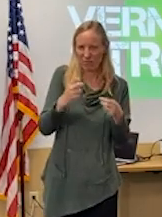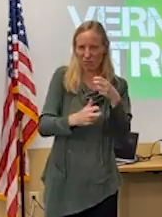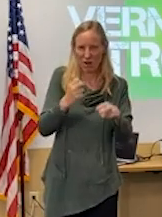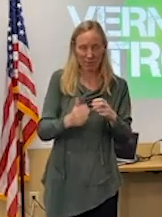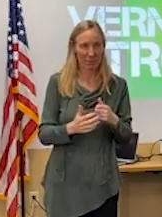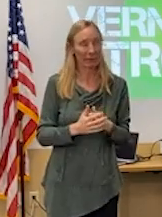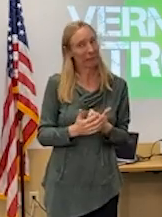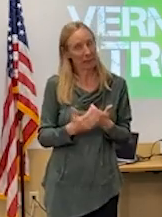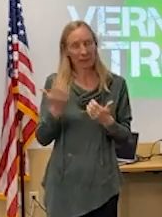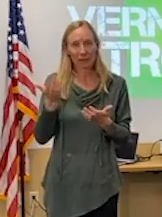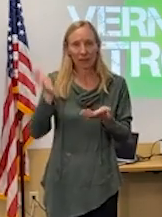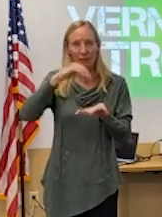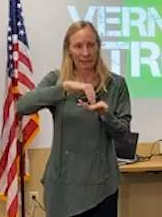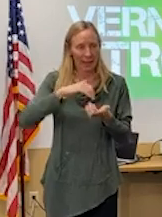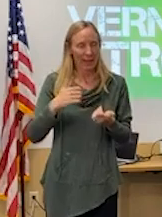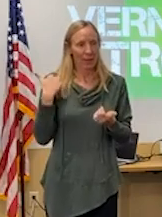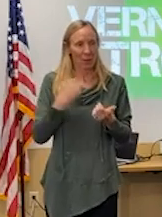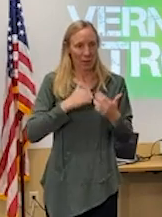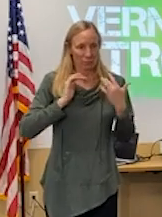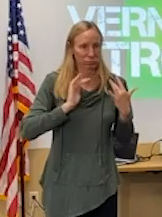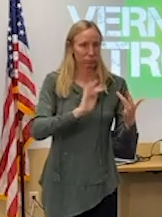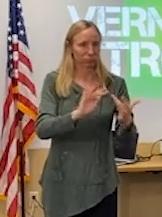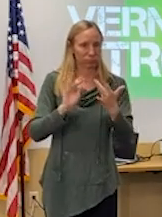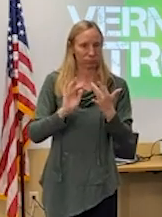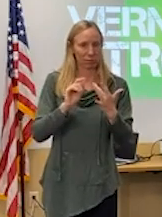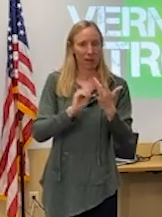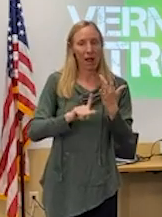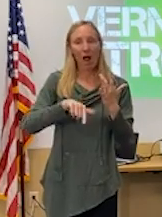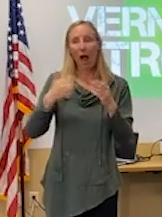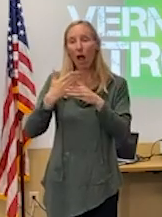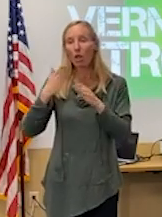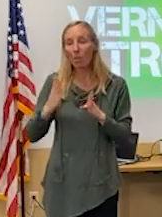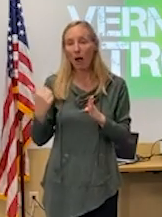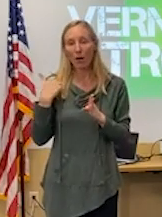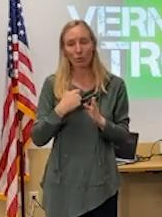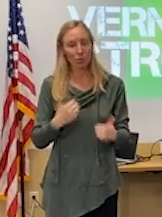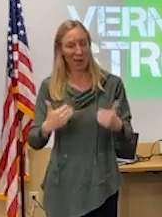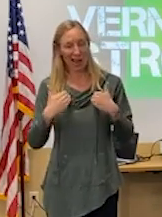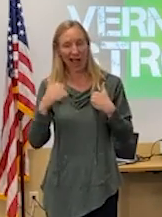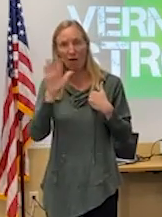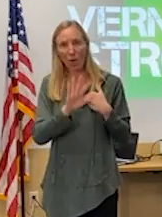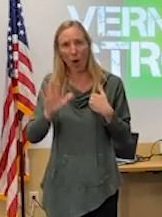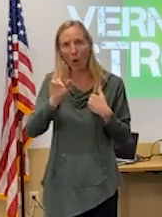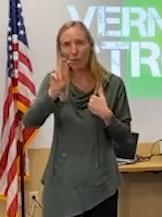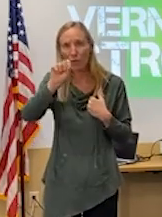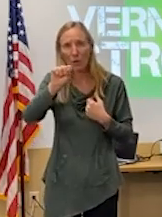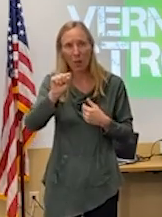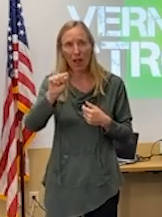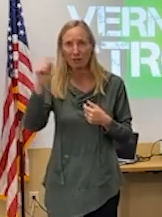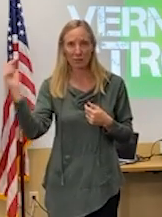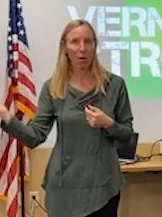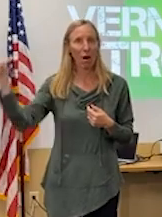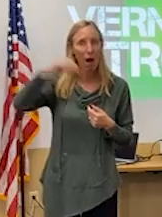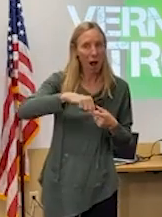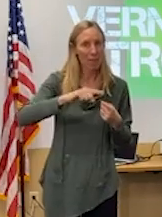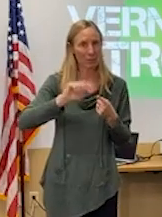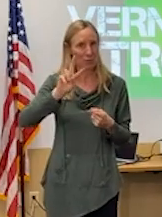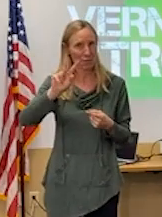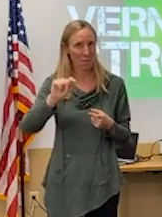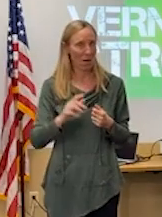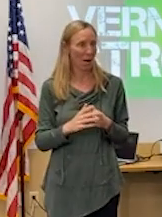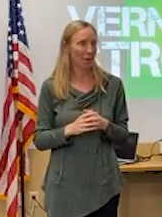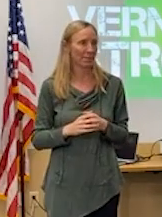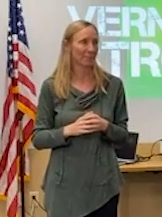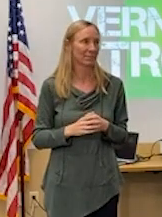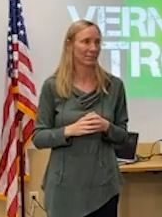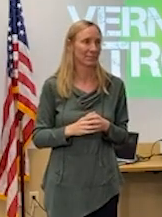Well, again, we're reaching out to any other partners we may have throughout the country, but until we have